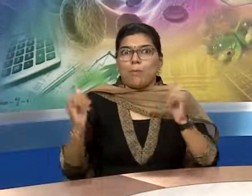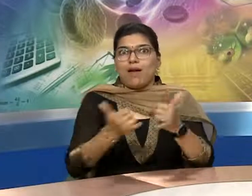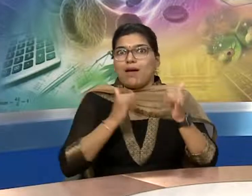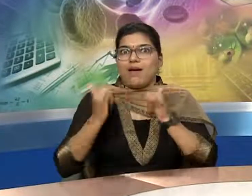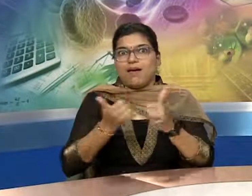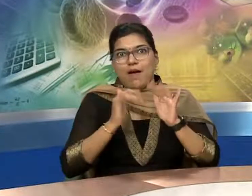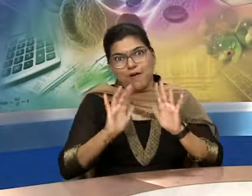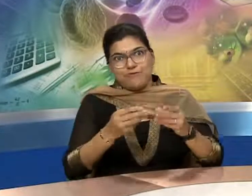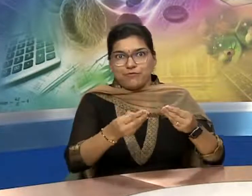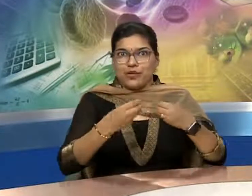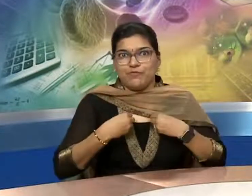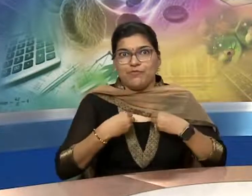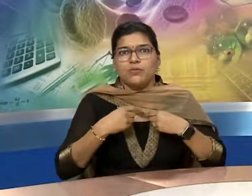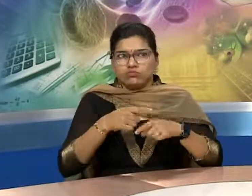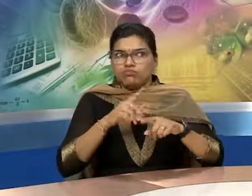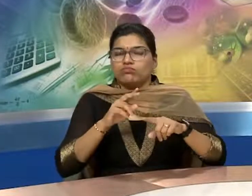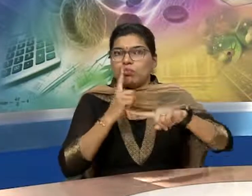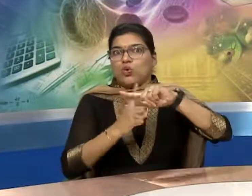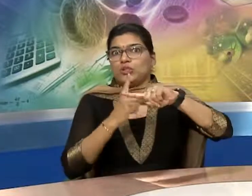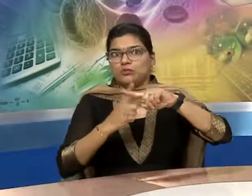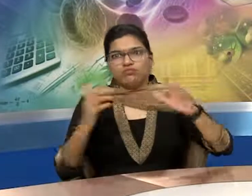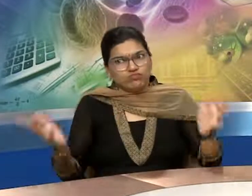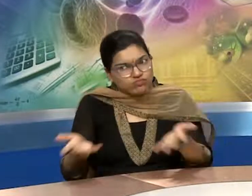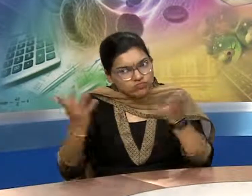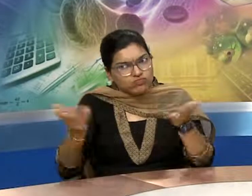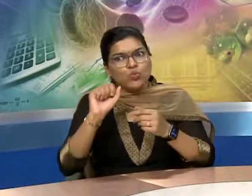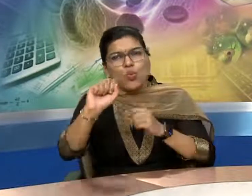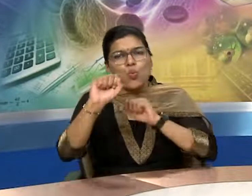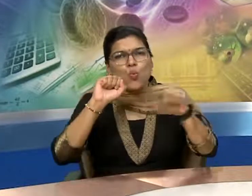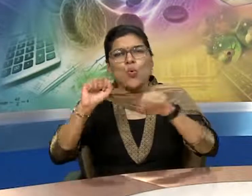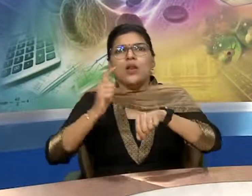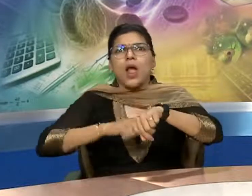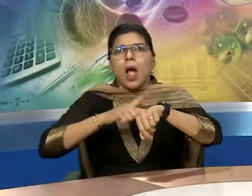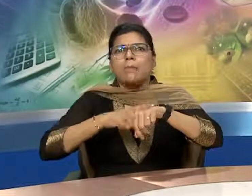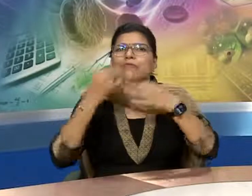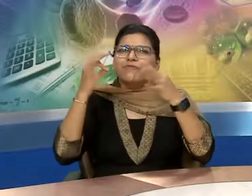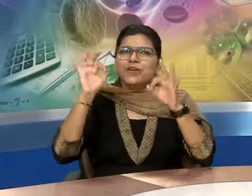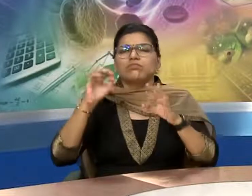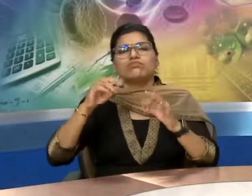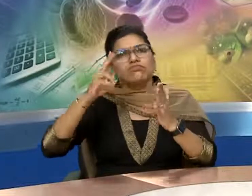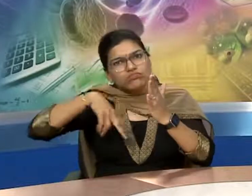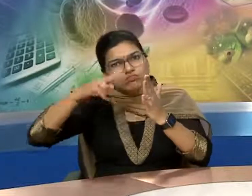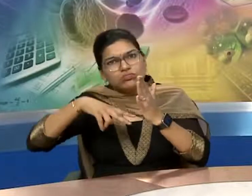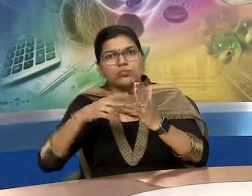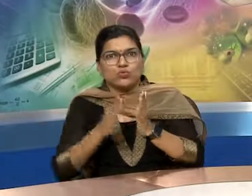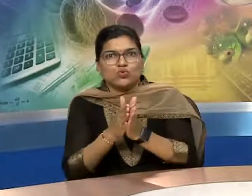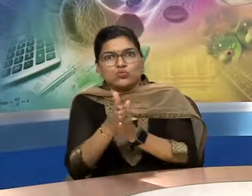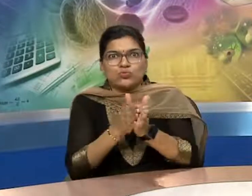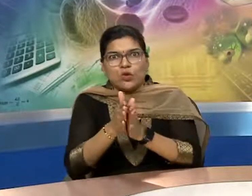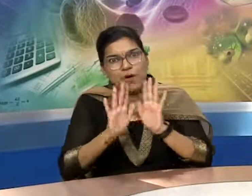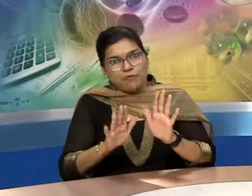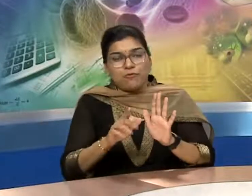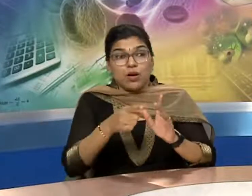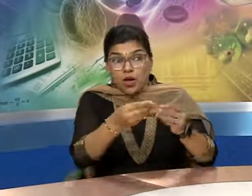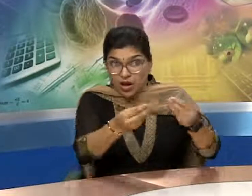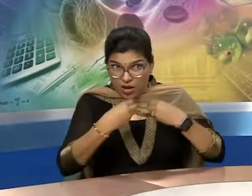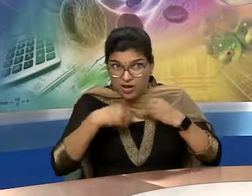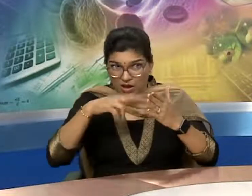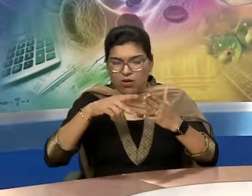Recreation libraries play an active role in encouraging the positive use of